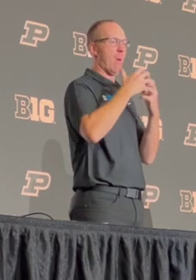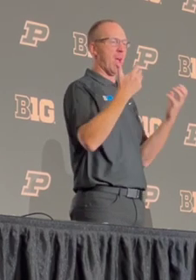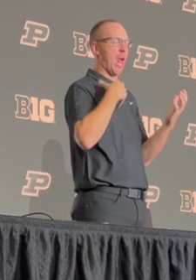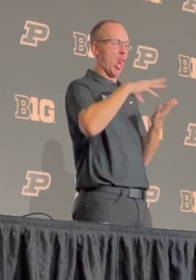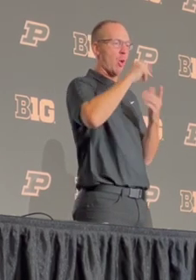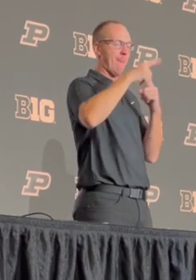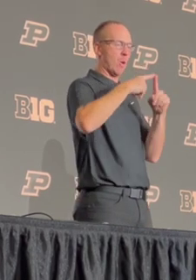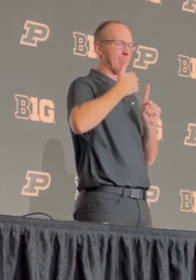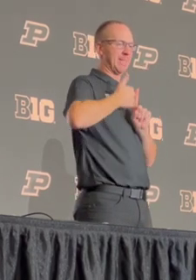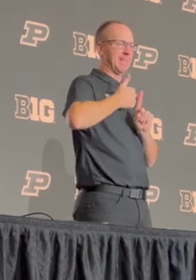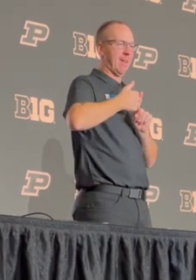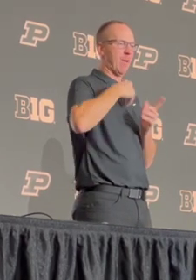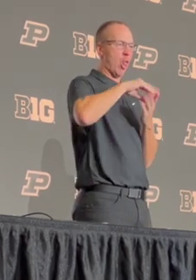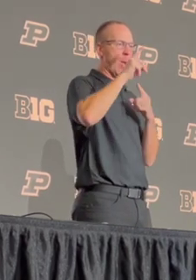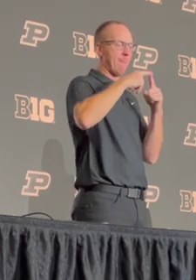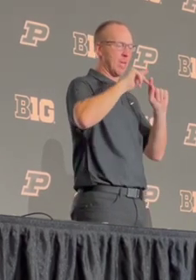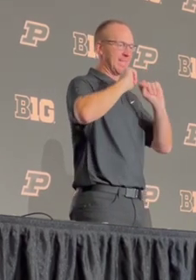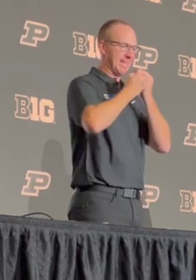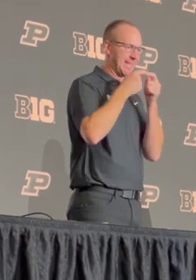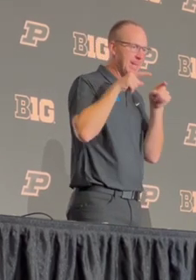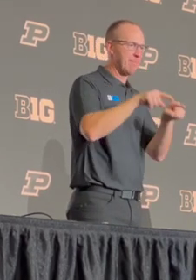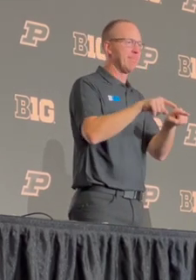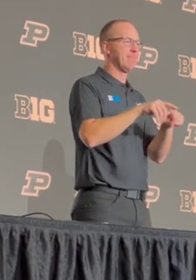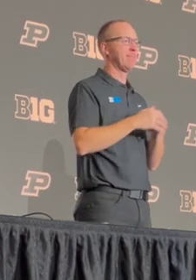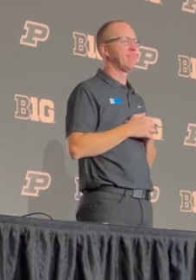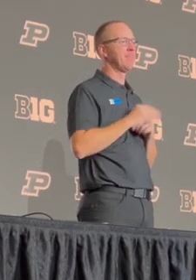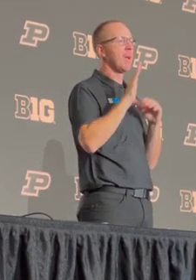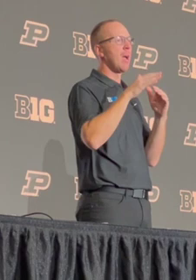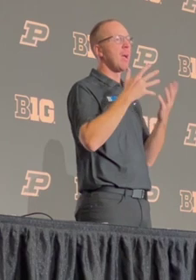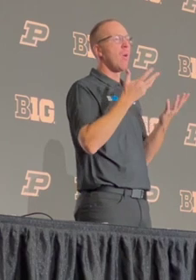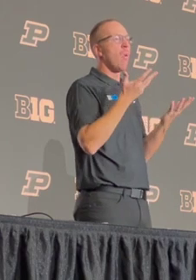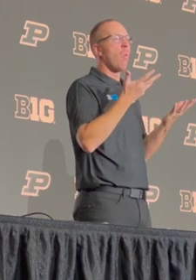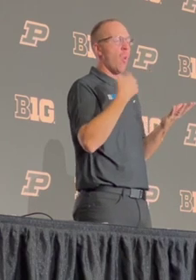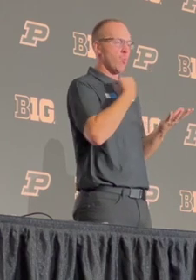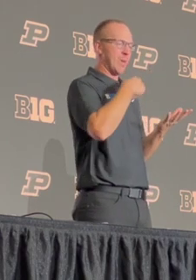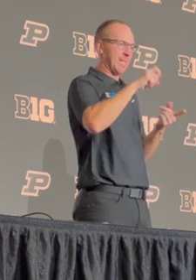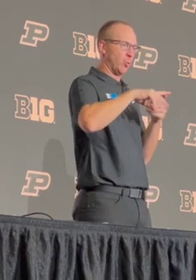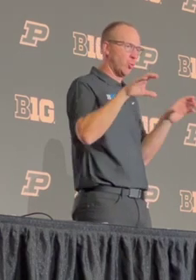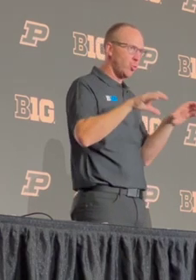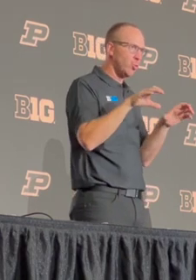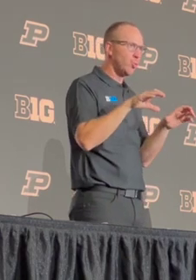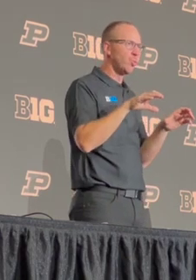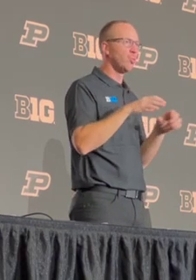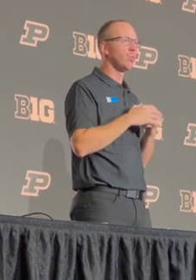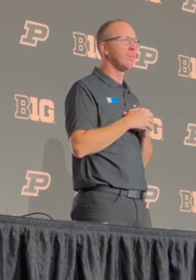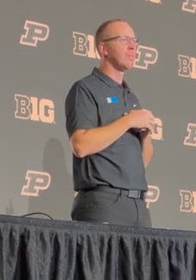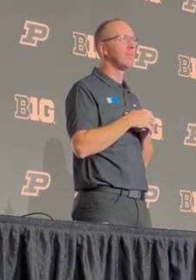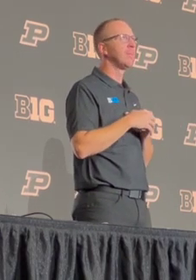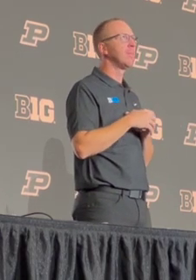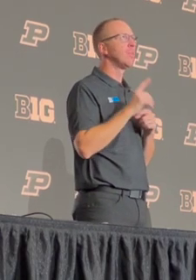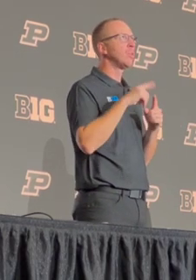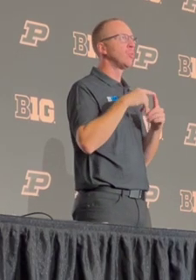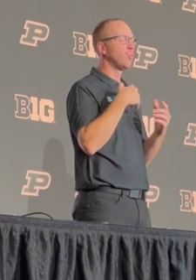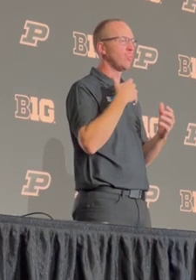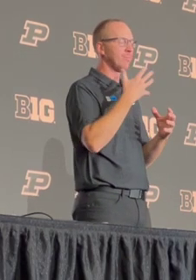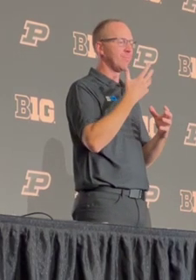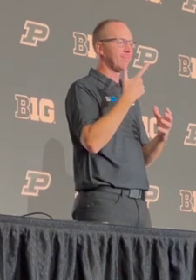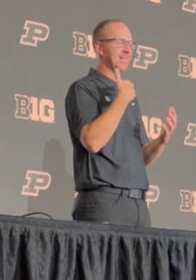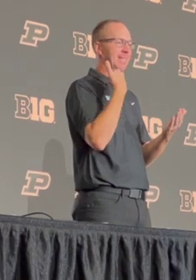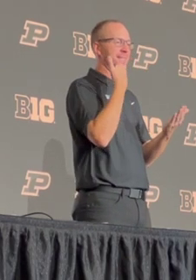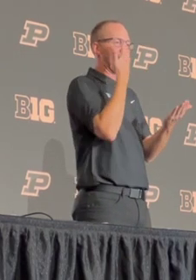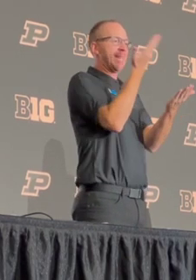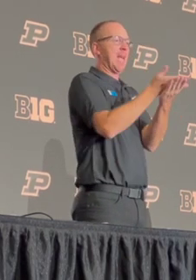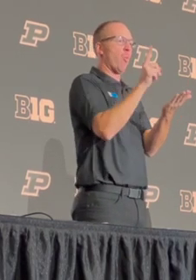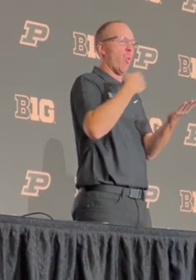learned about myself. I learned a lot about my team, about what we needed to do to get where we wanted to